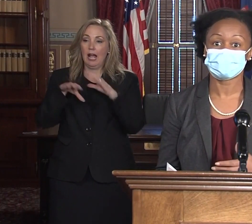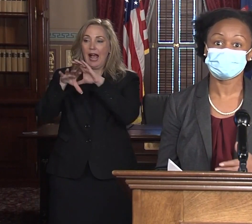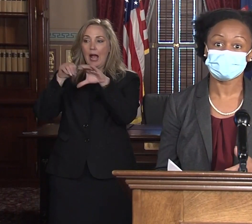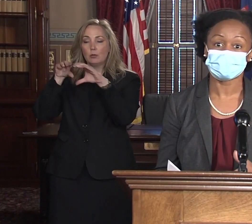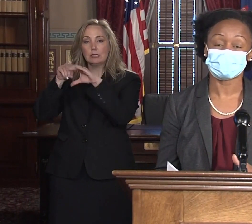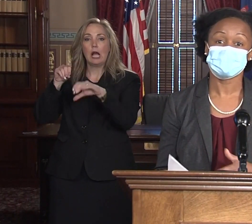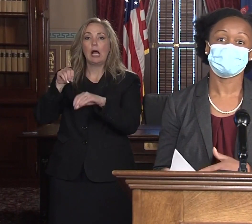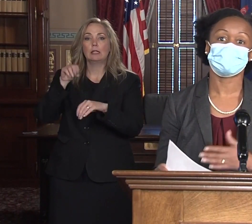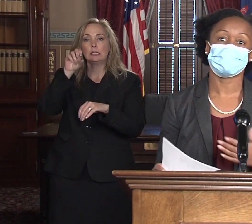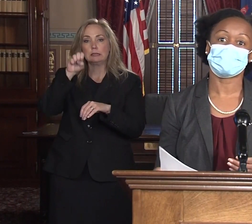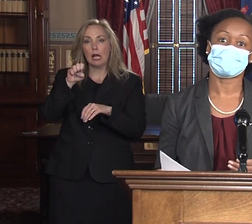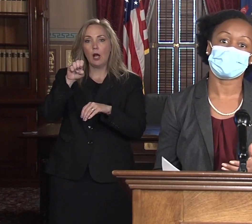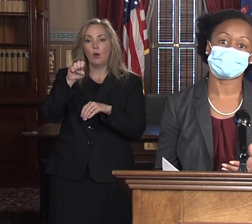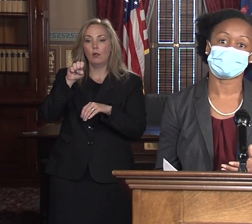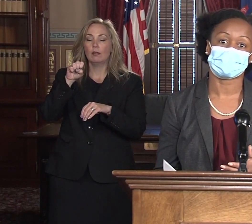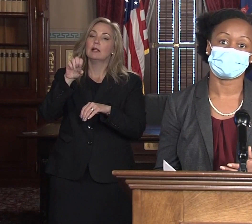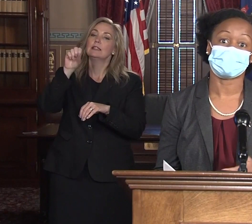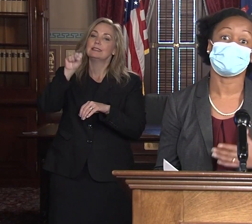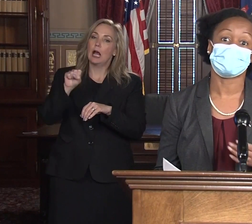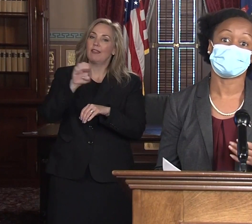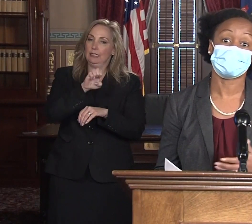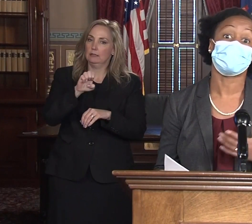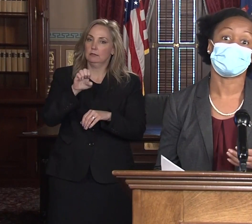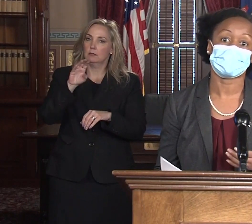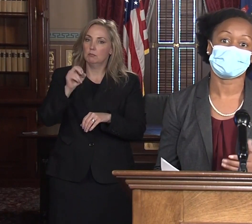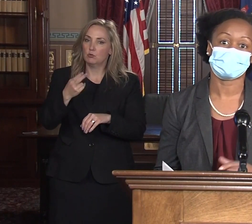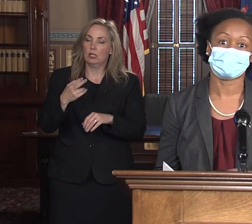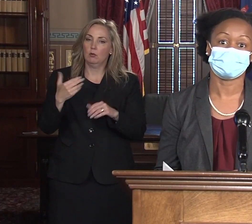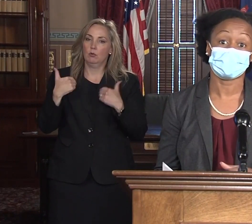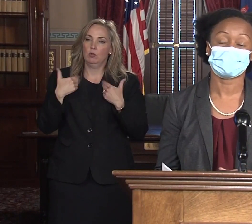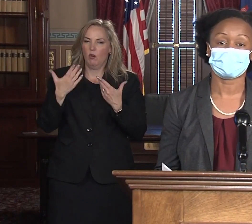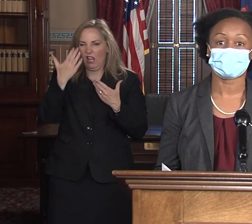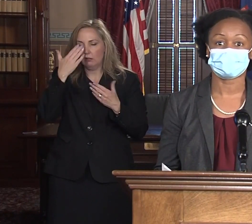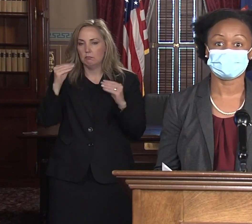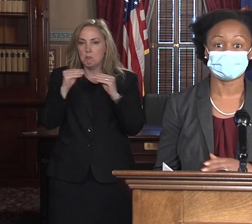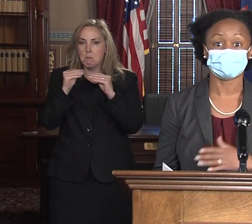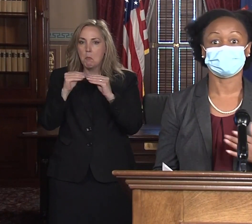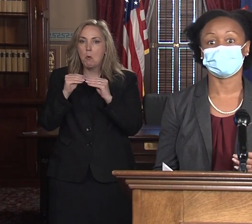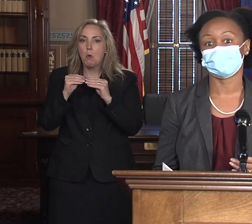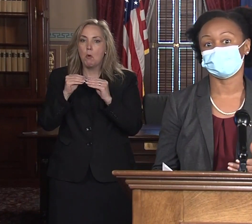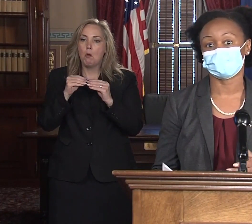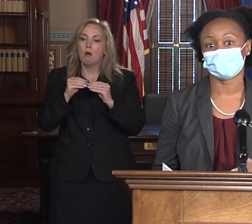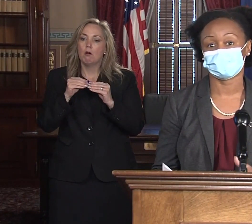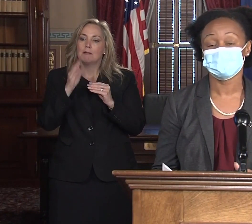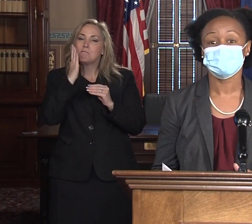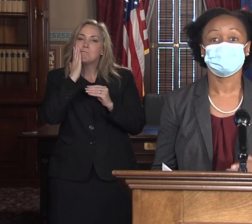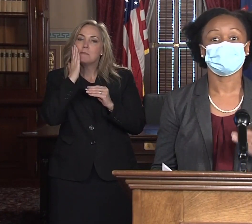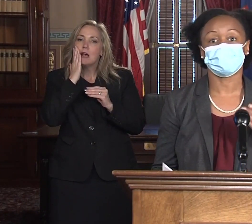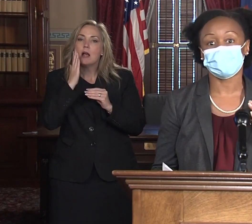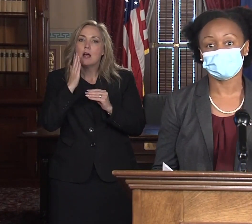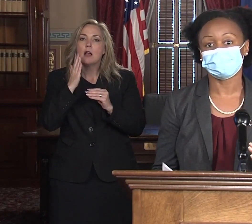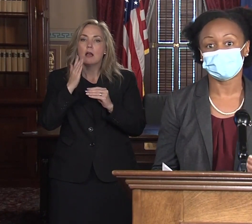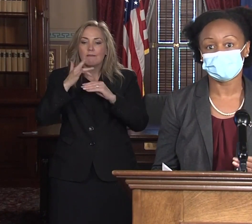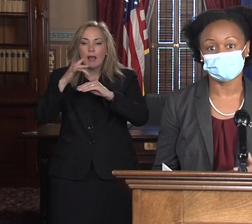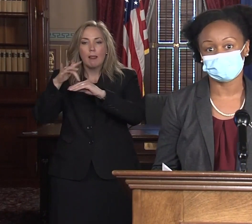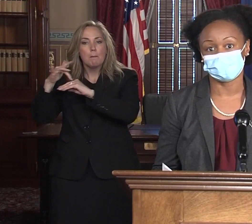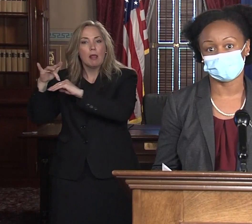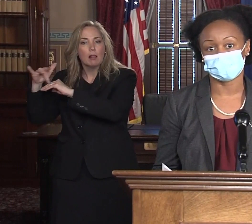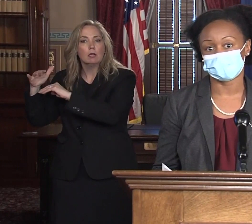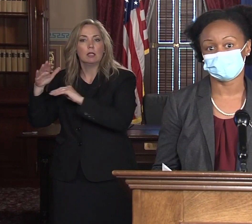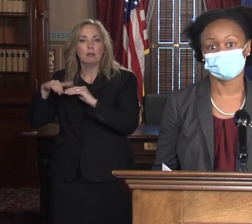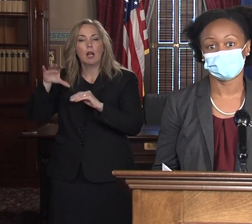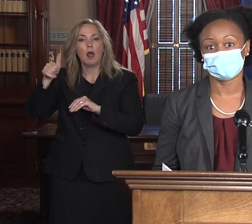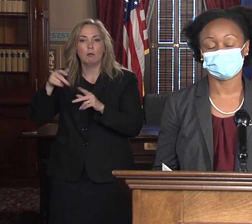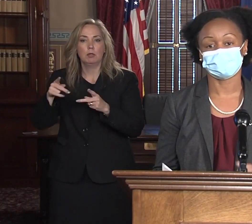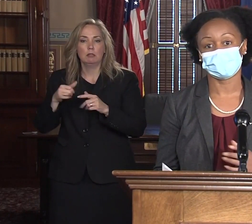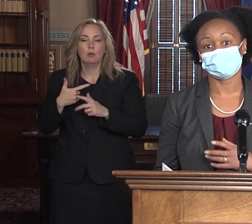of Southeast Michigan, which we know has larger, more hospital bed capacity than other parts of the state. So we're working very closely with